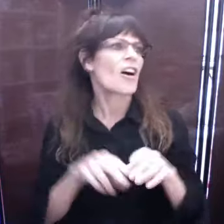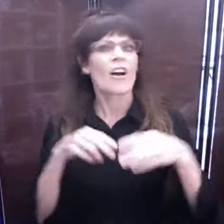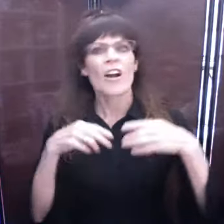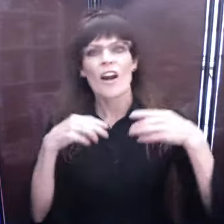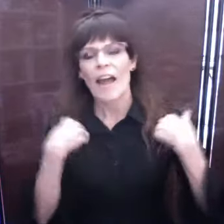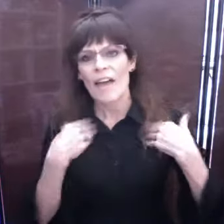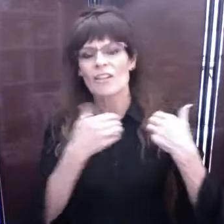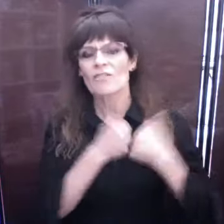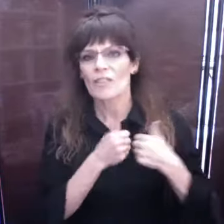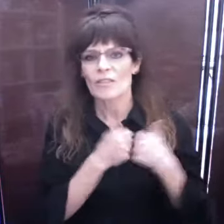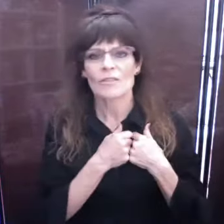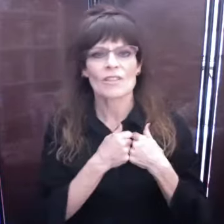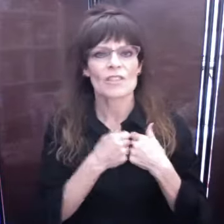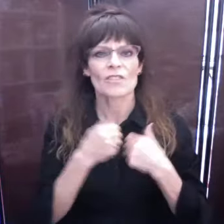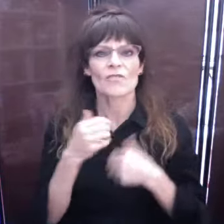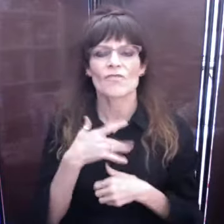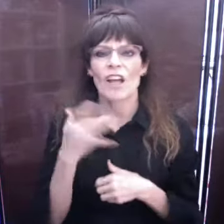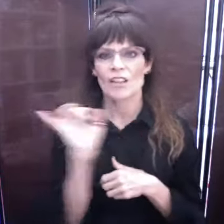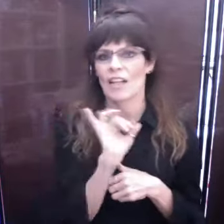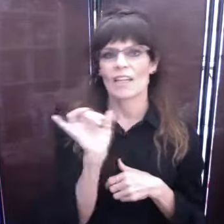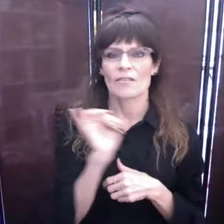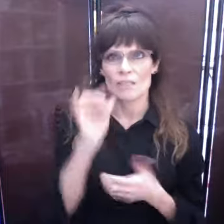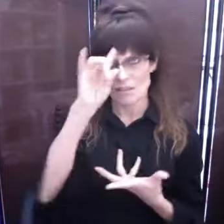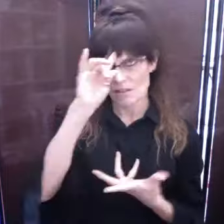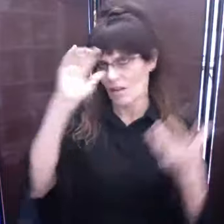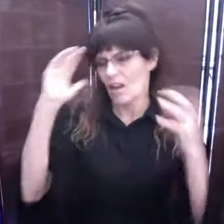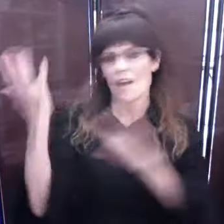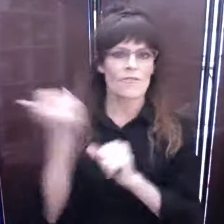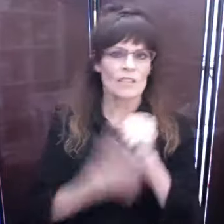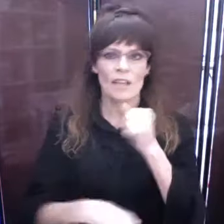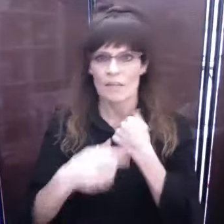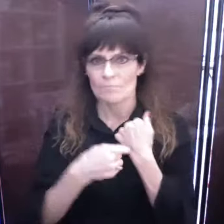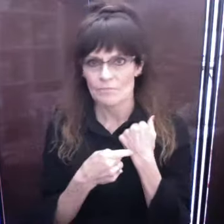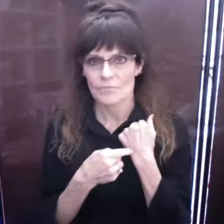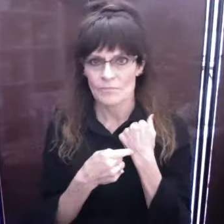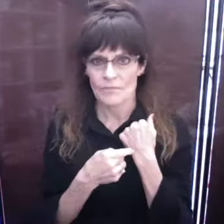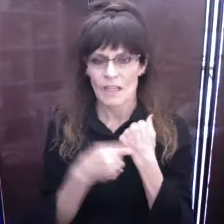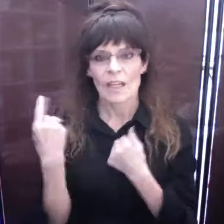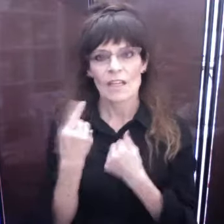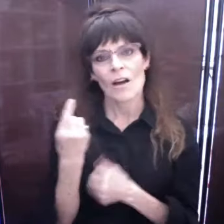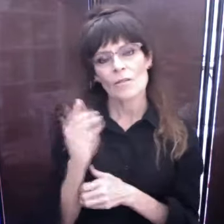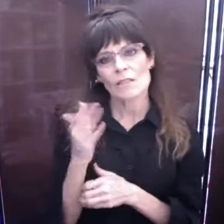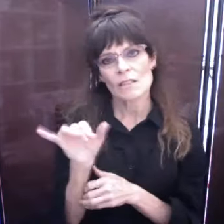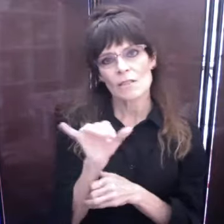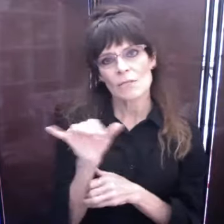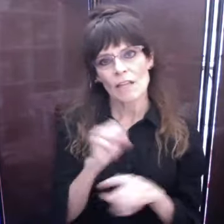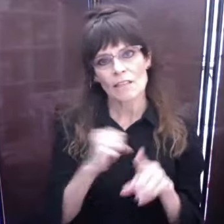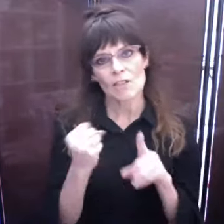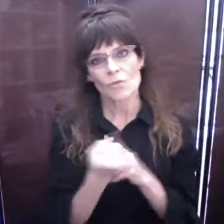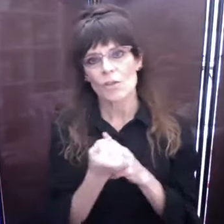felt like the thing was shaken apart every single time. It always seemed like through situations beyond my control, the thing